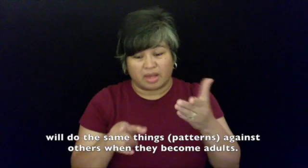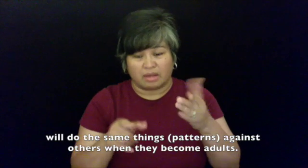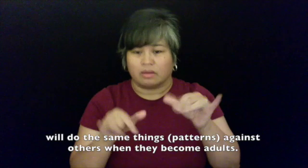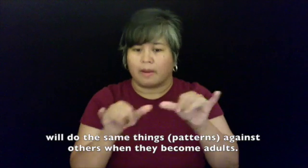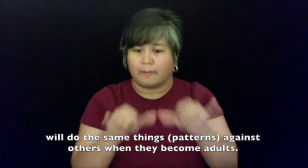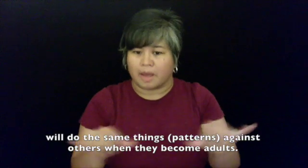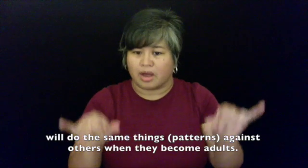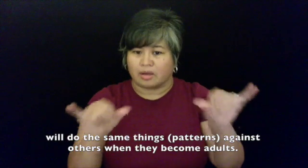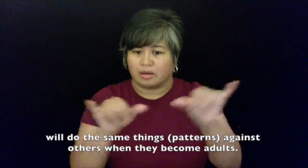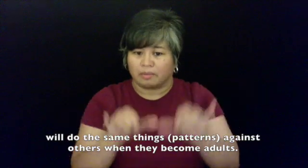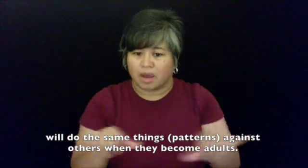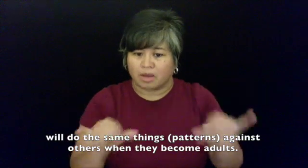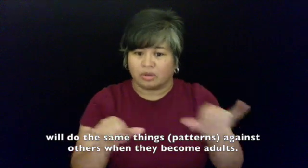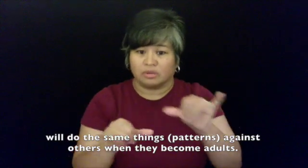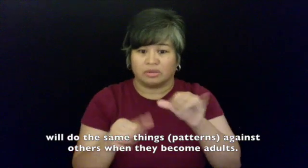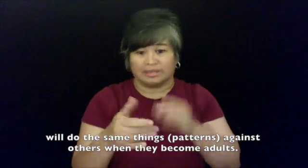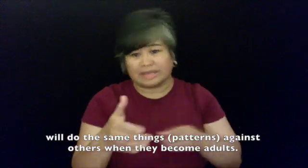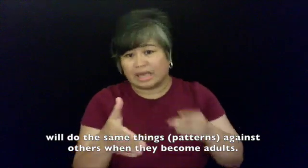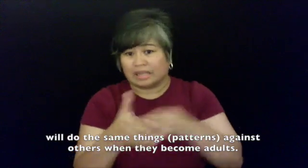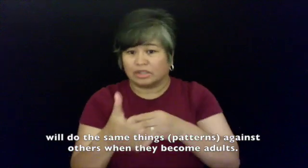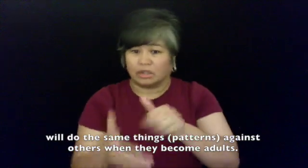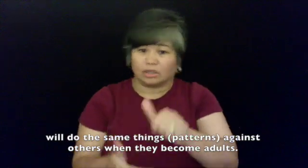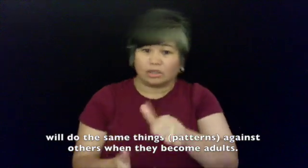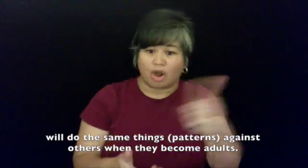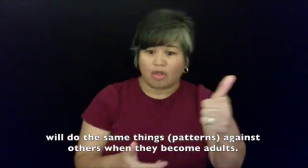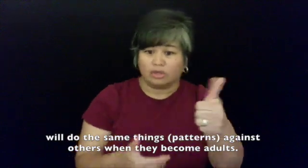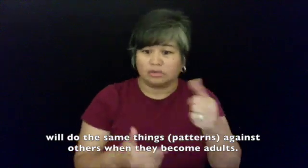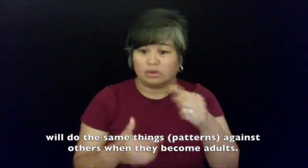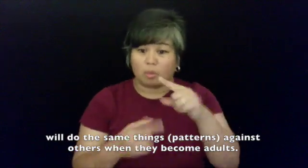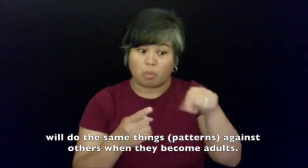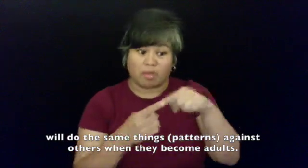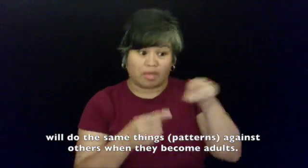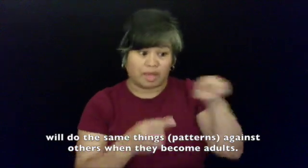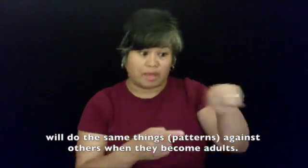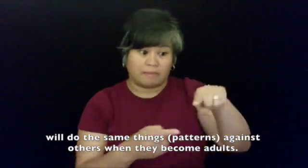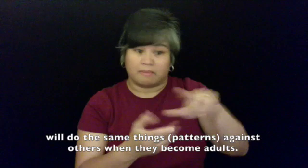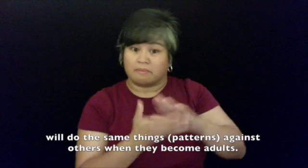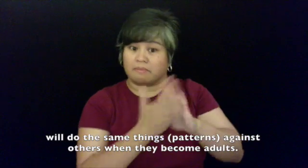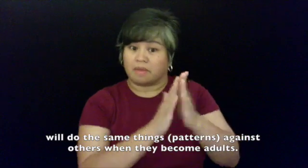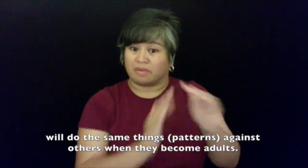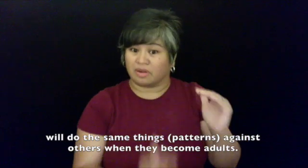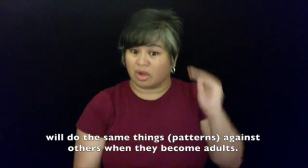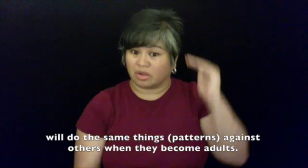same things, patterns, against others when they become adults.